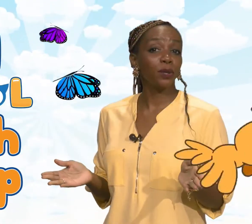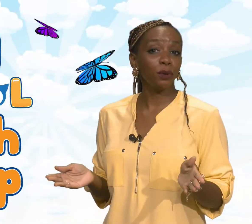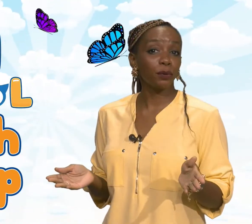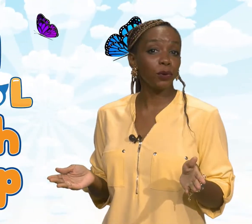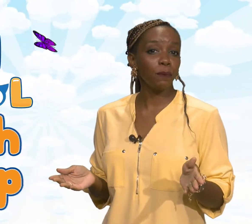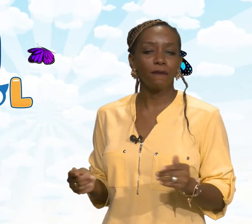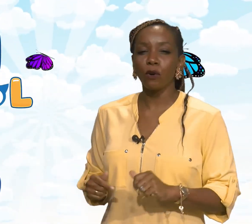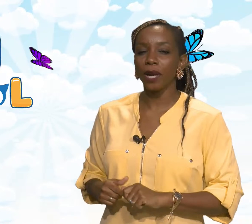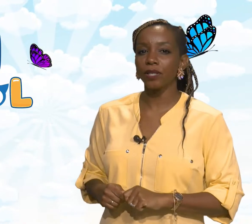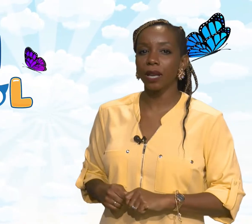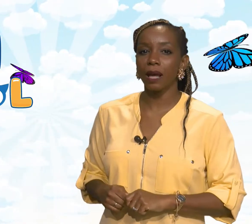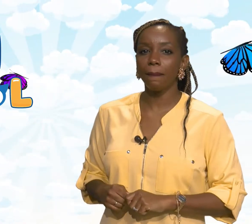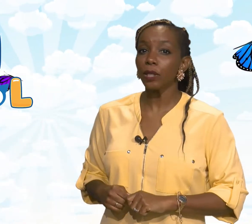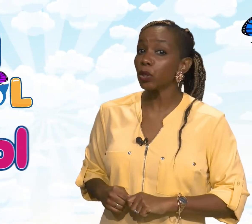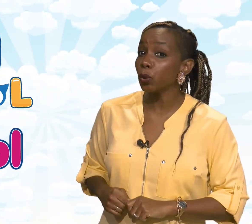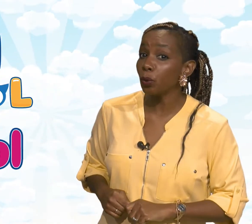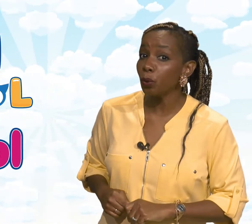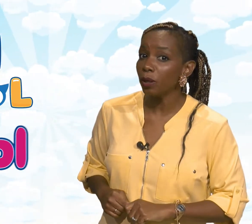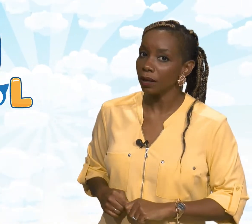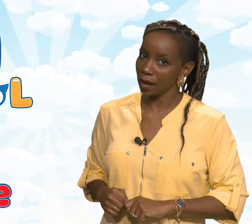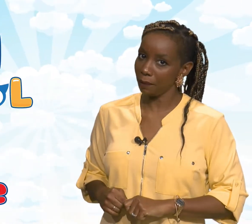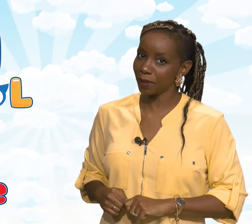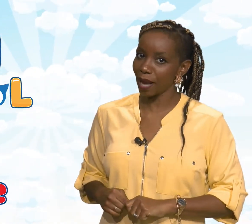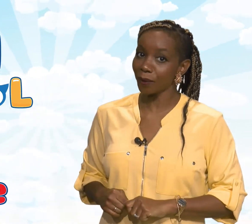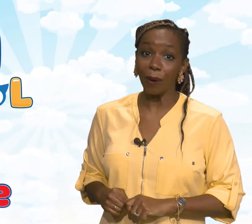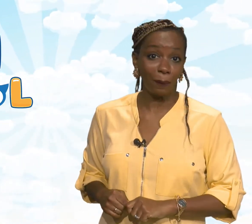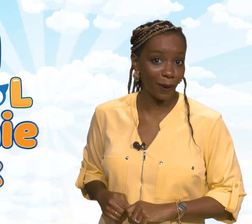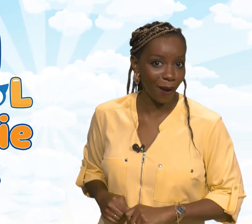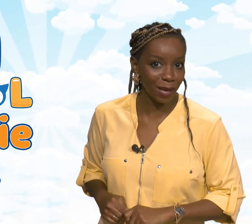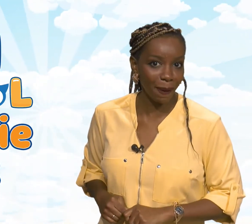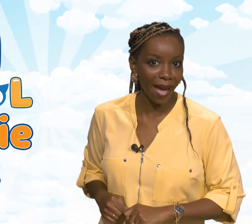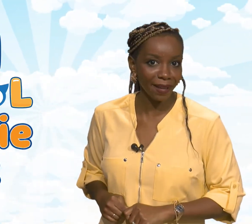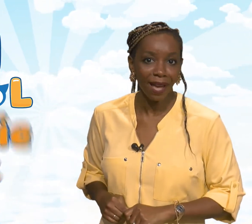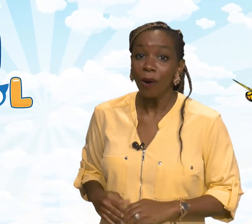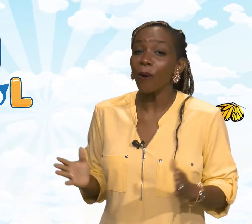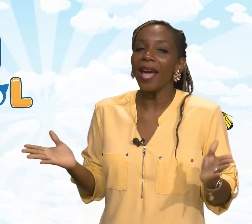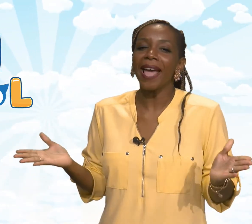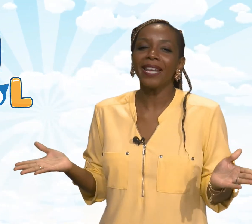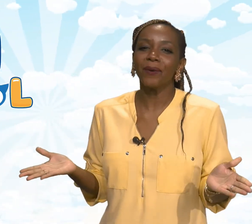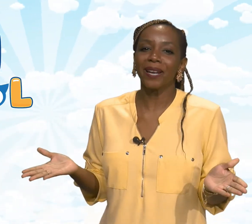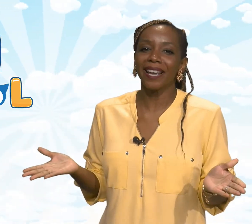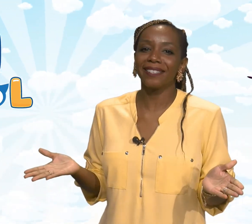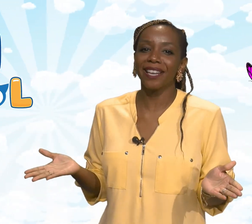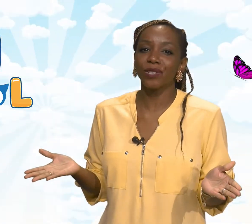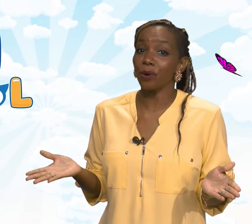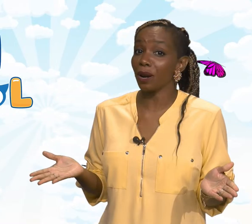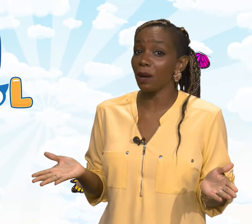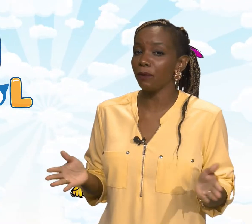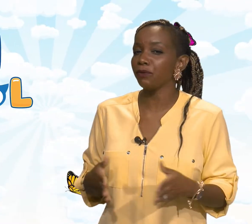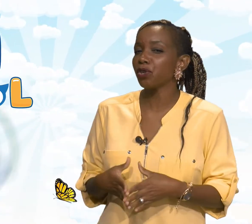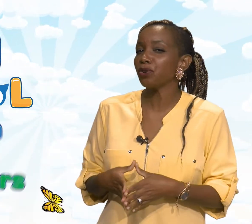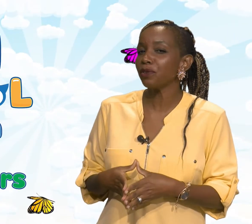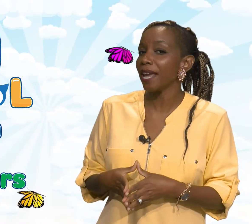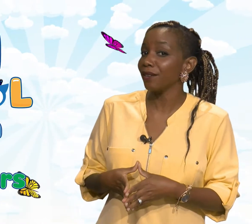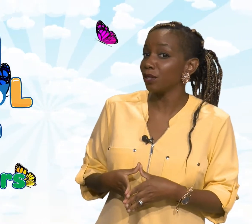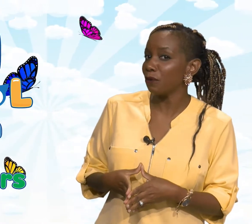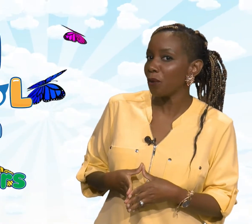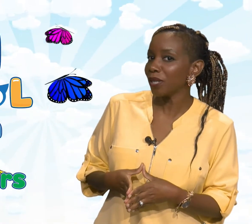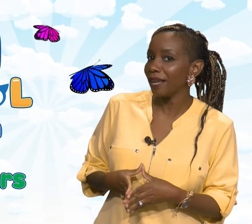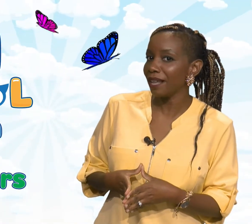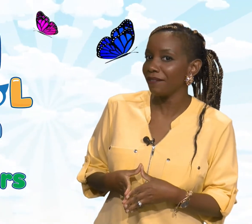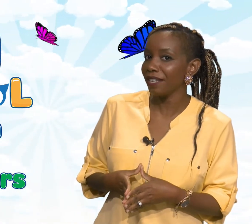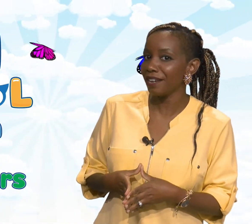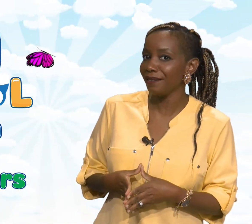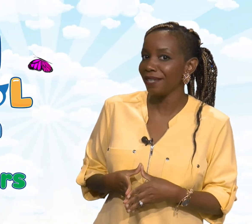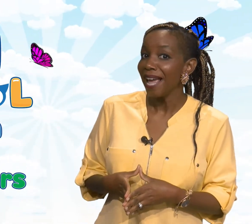Are you a youth group, 4-H club, school, Cub Scout, or Brownie Pack, or any organization or club with children ages